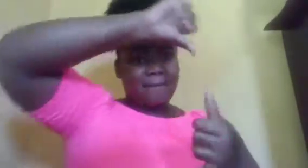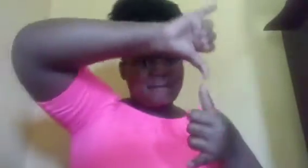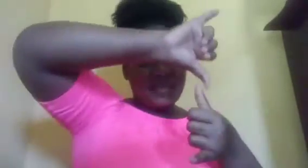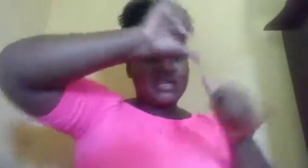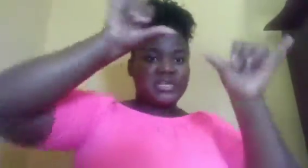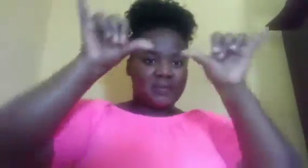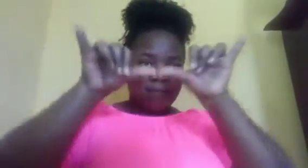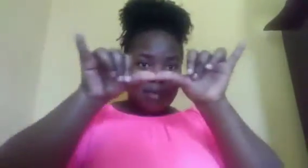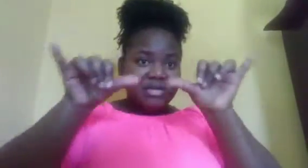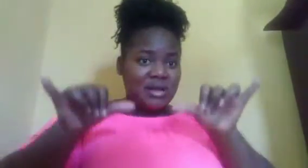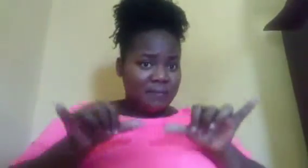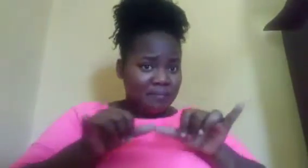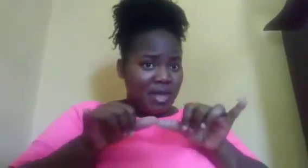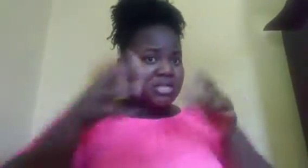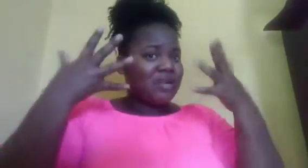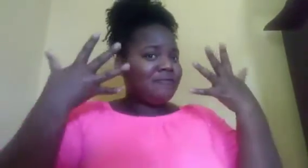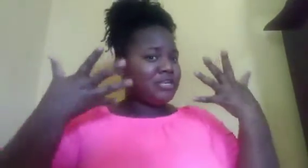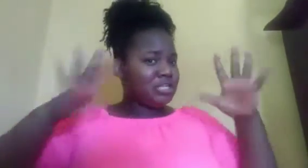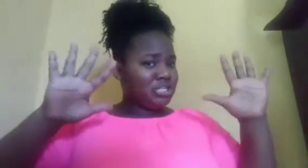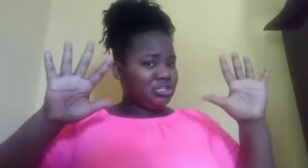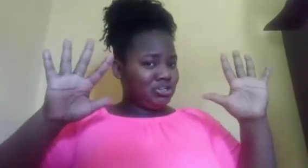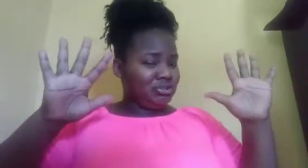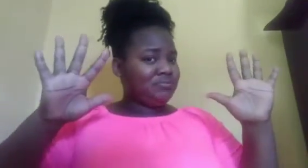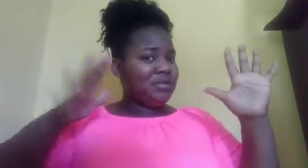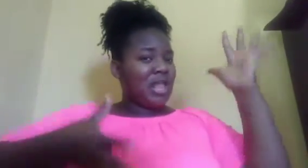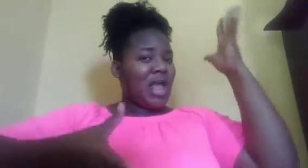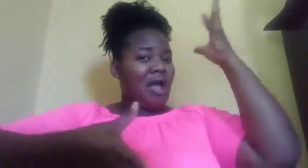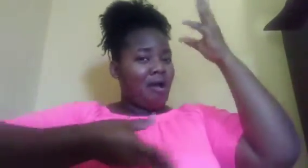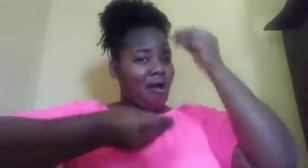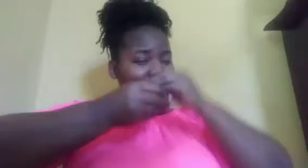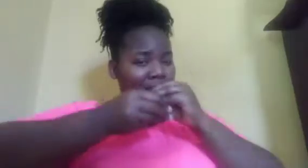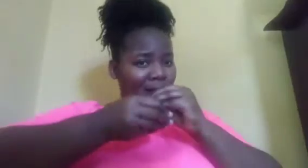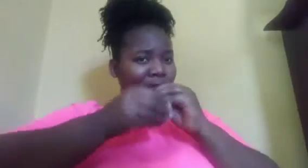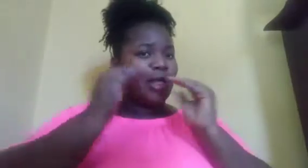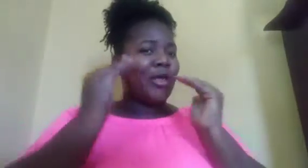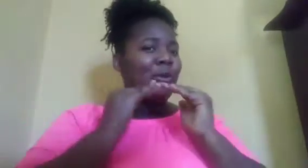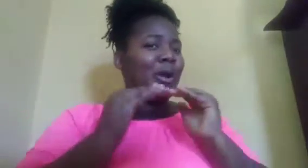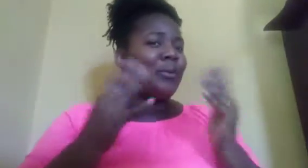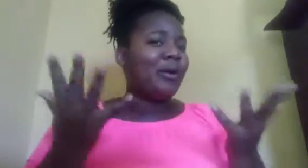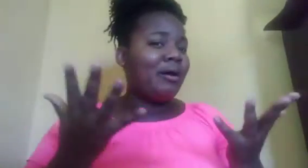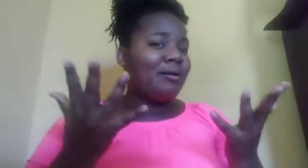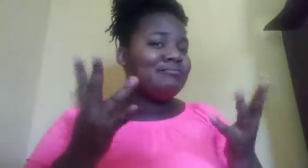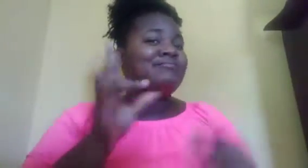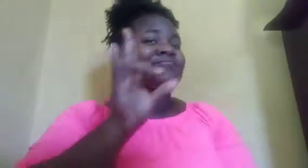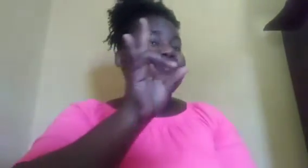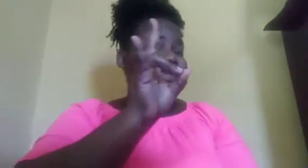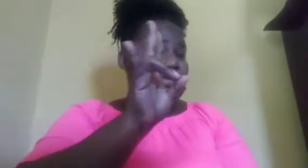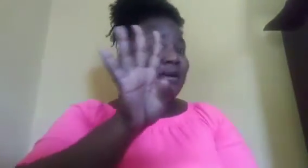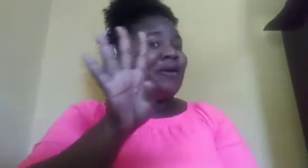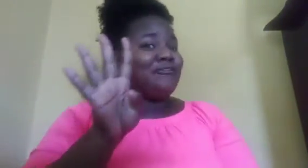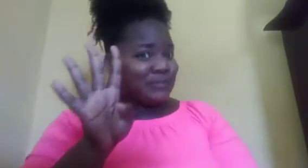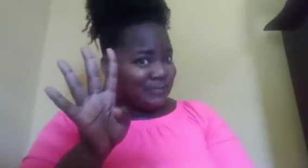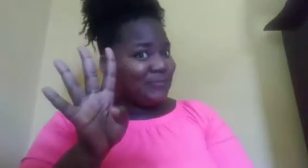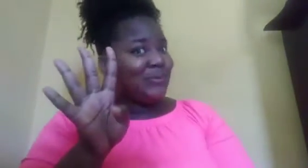first we measure each part, then we add them, and it's equal to